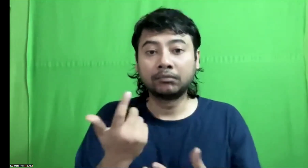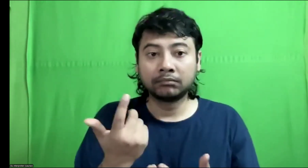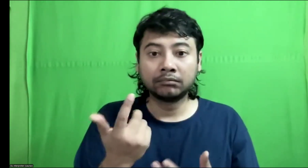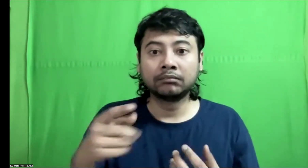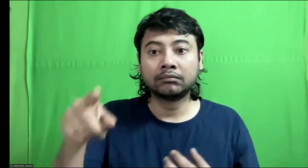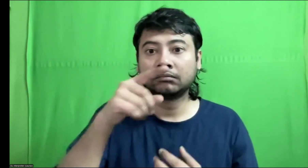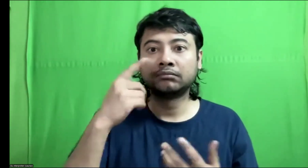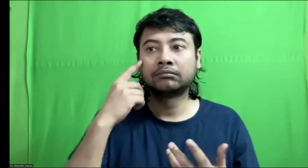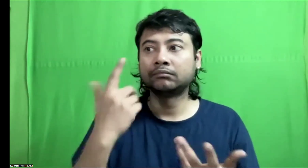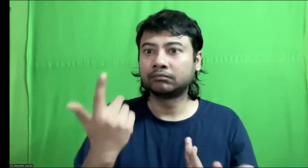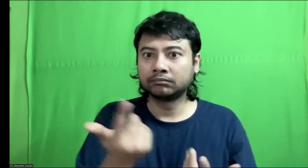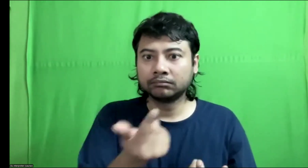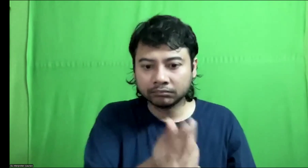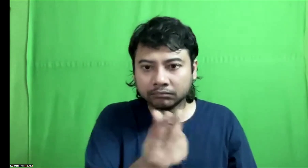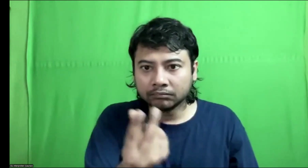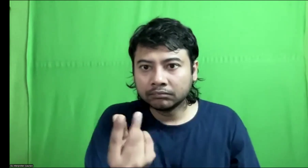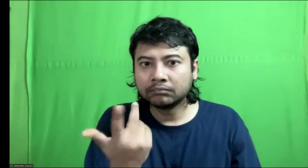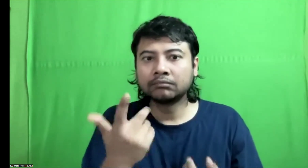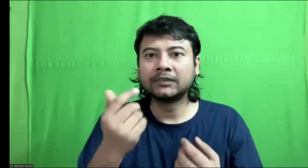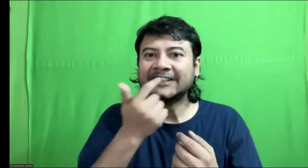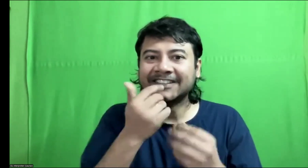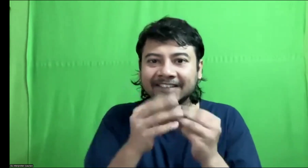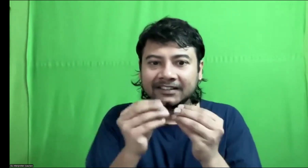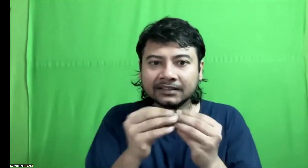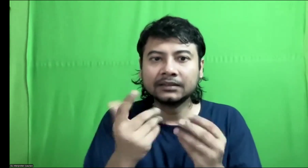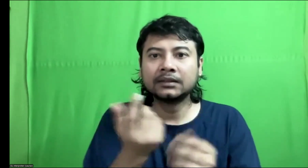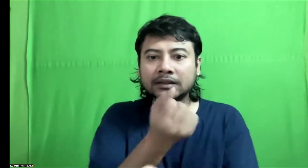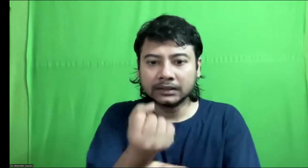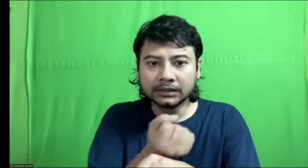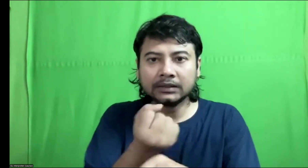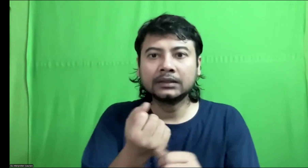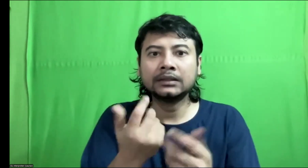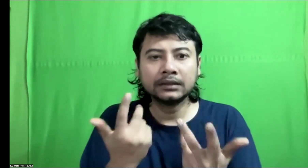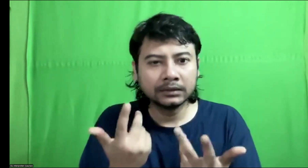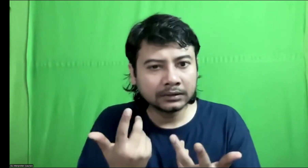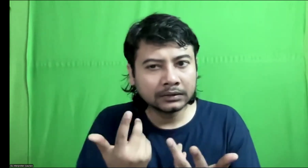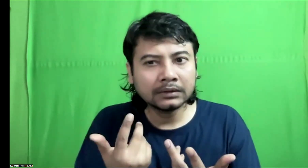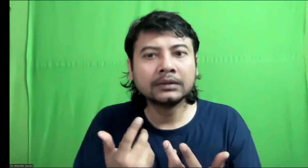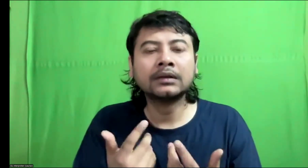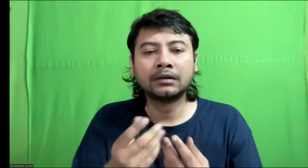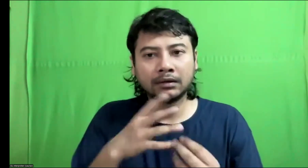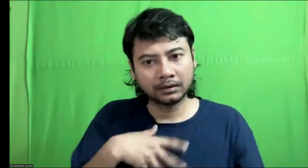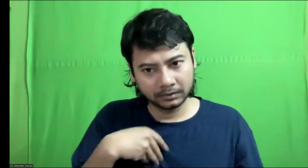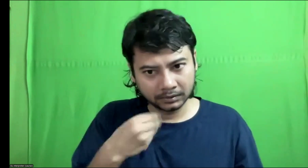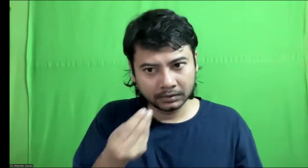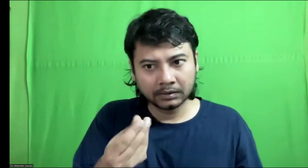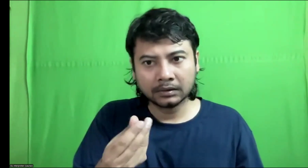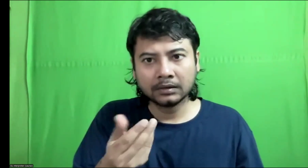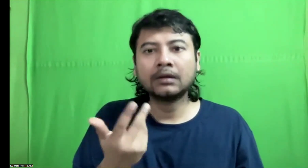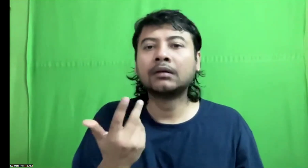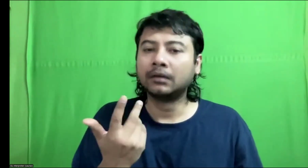of expenses required. So let me tell you, if you take just a 200 grams of ghee